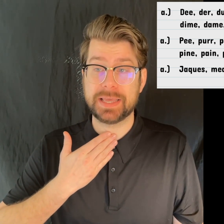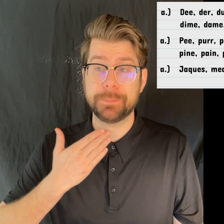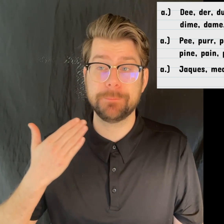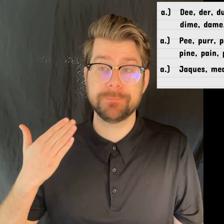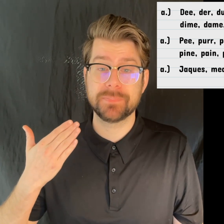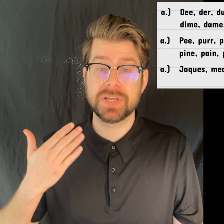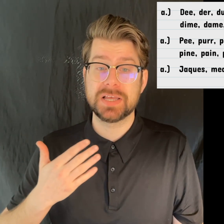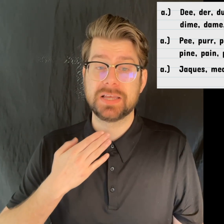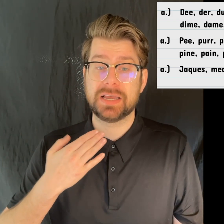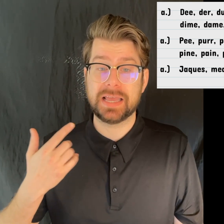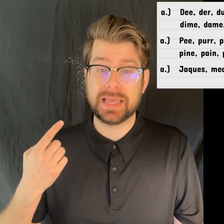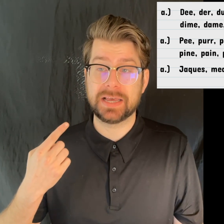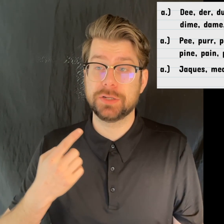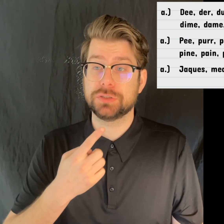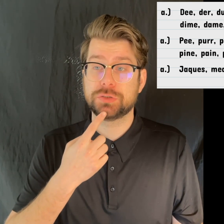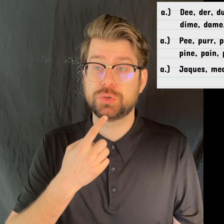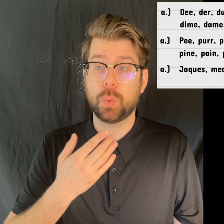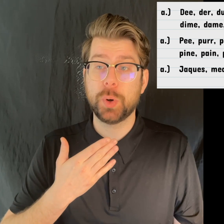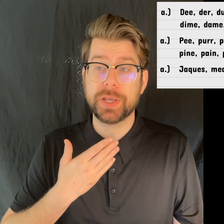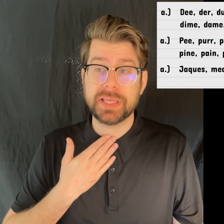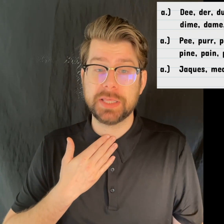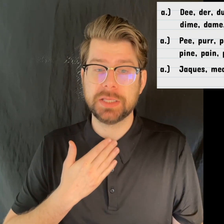dame, and doy.